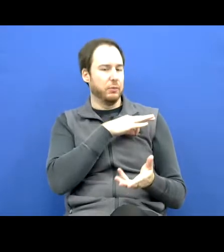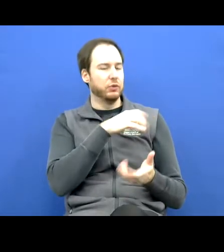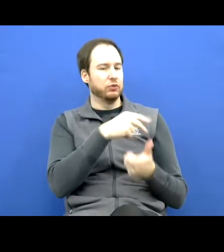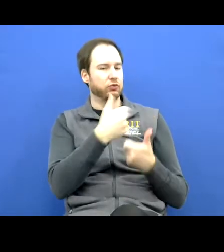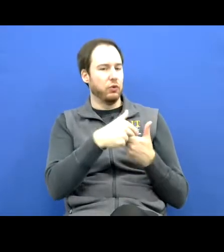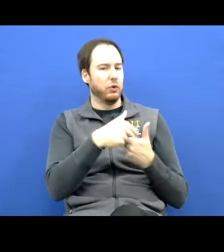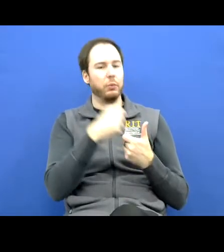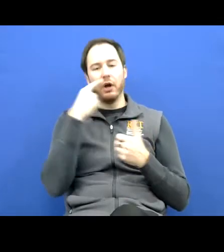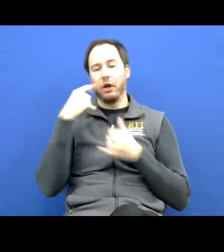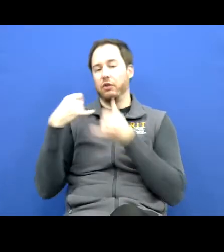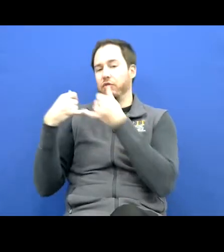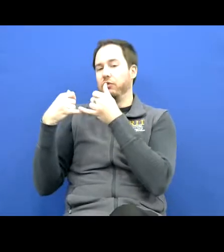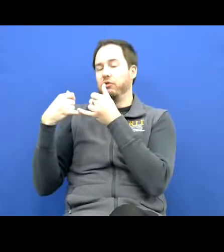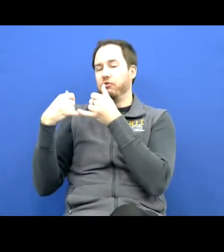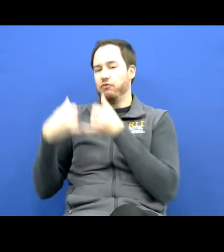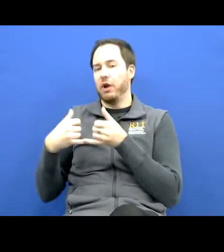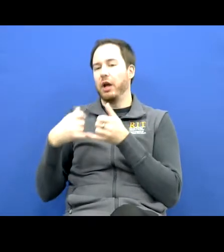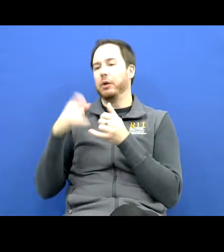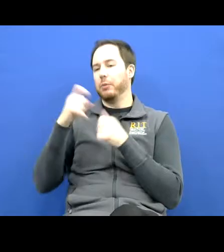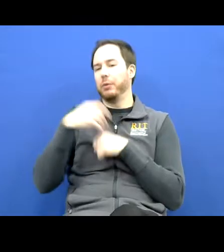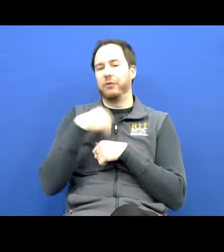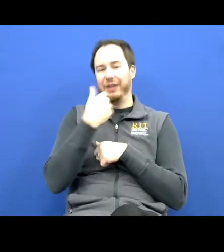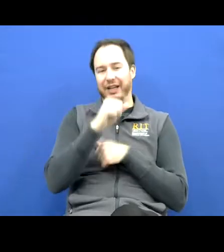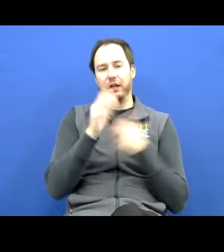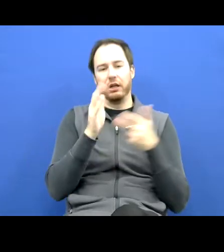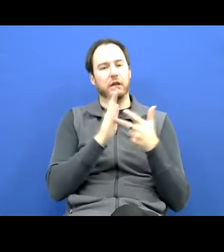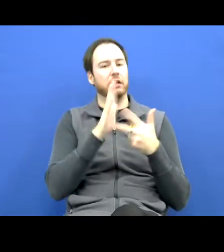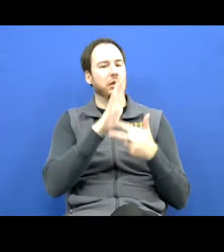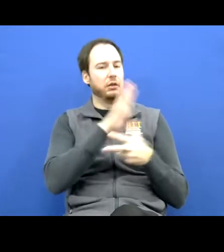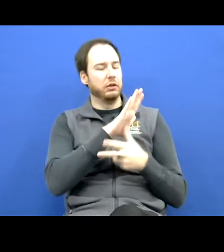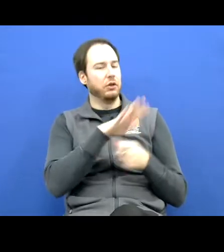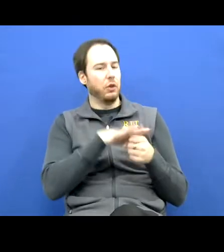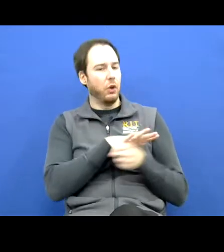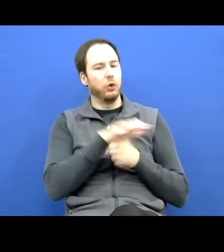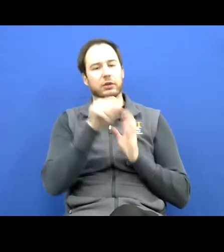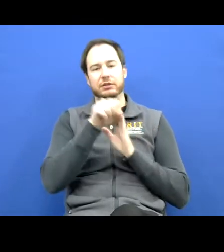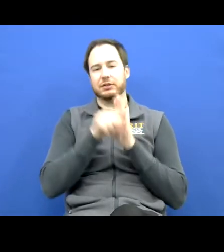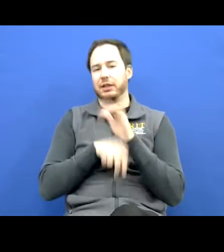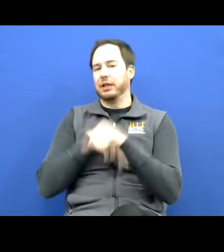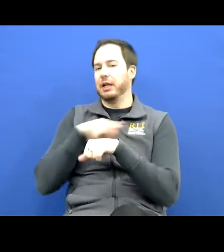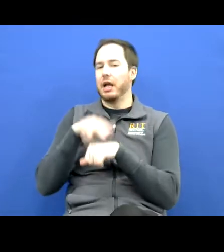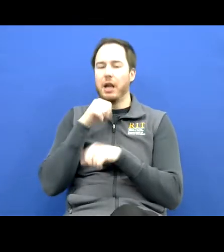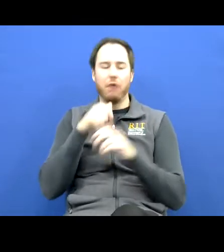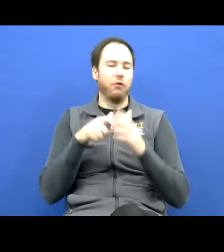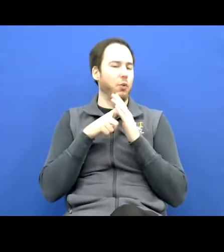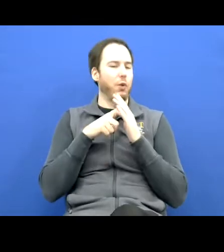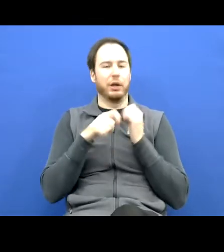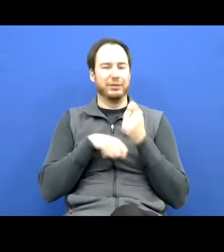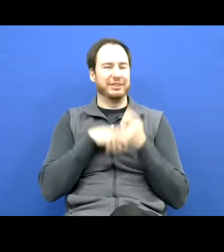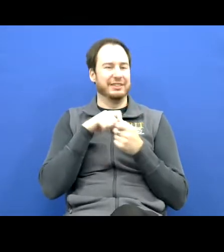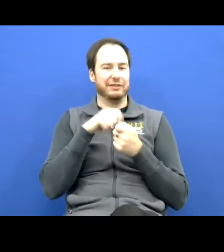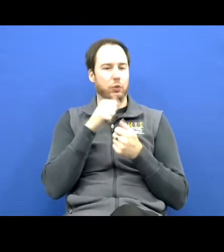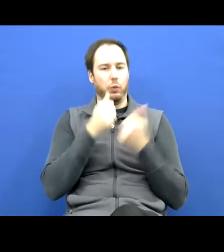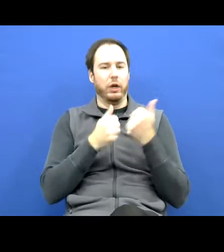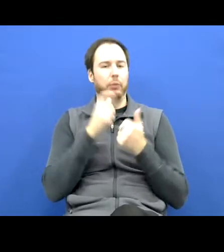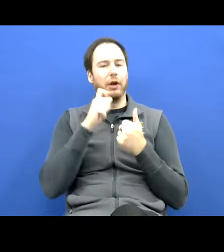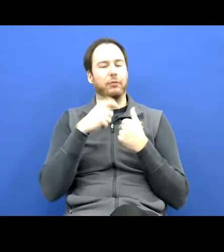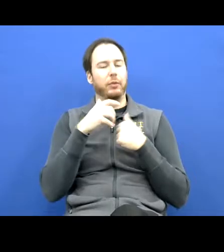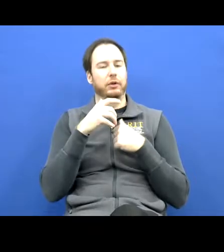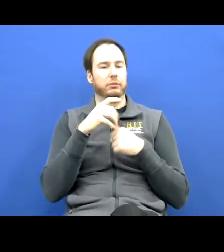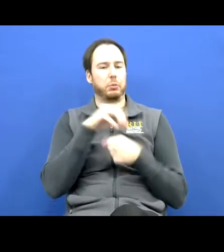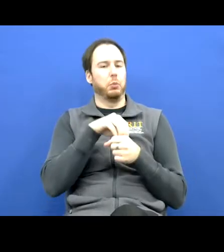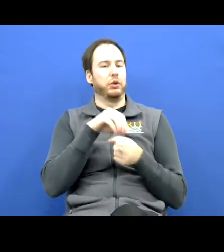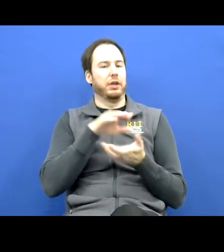grant just requires you to be on any registry. It doesn't require state or national, at least the grants we were looking at last